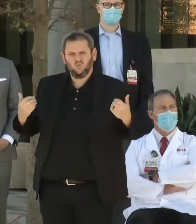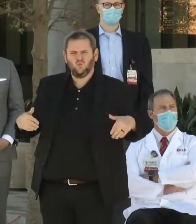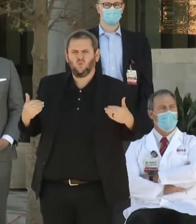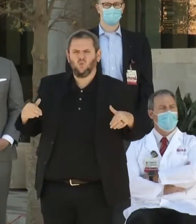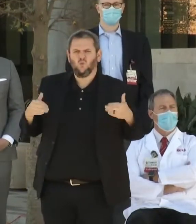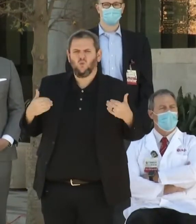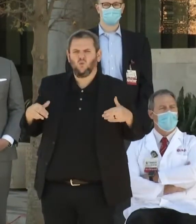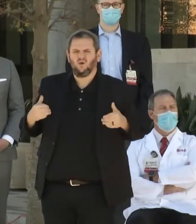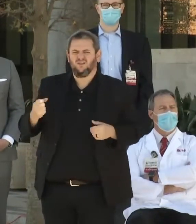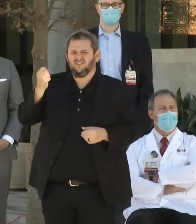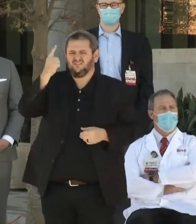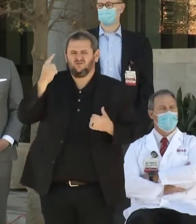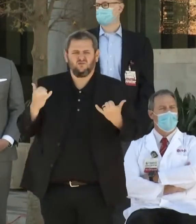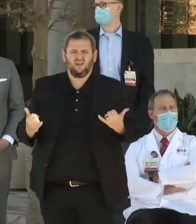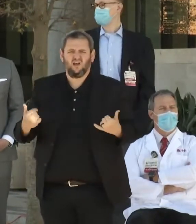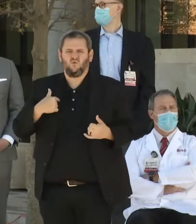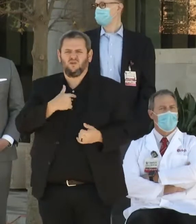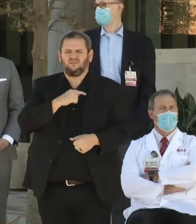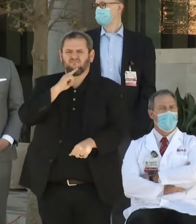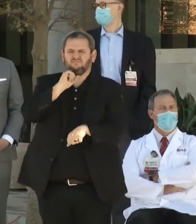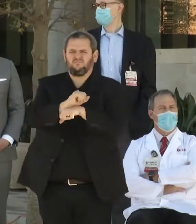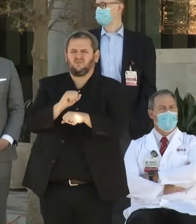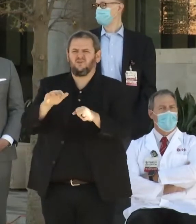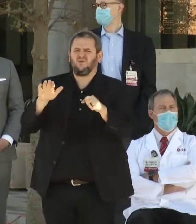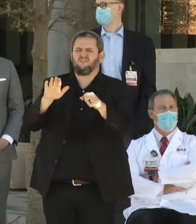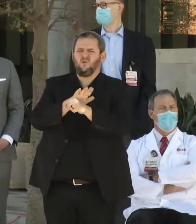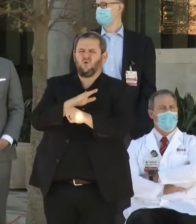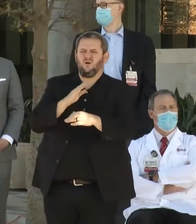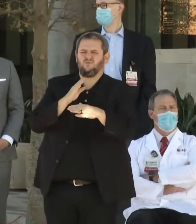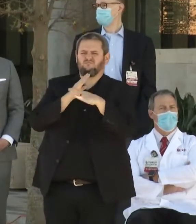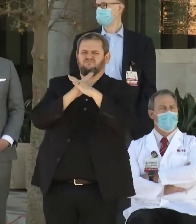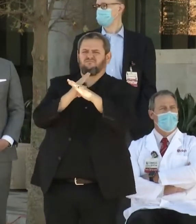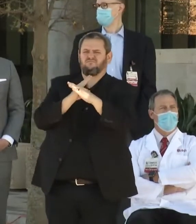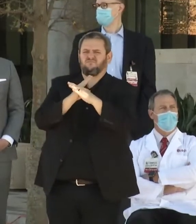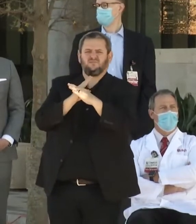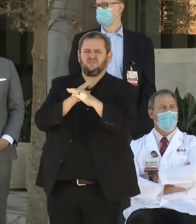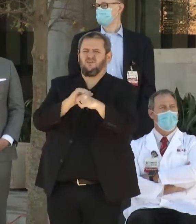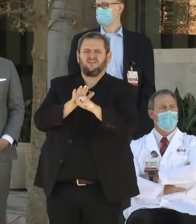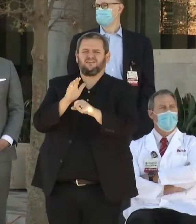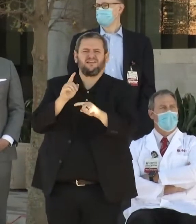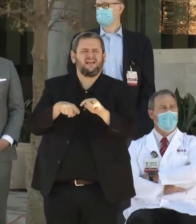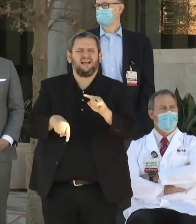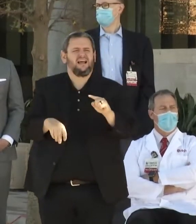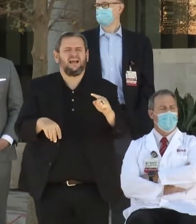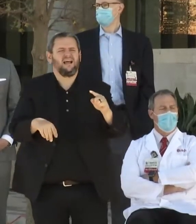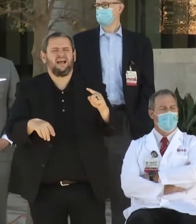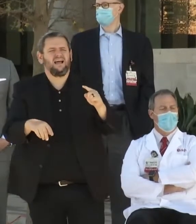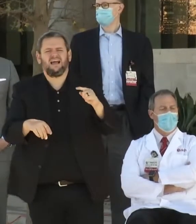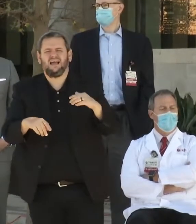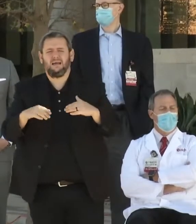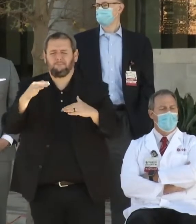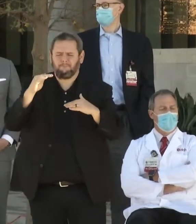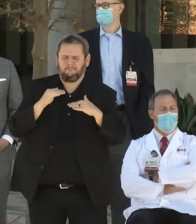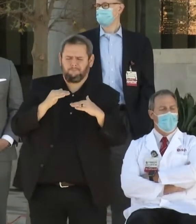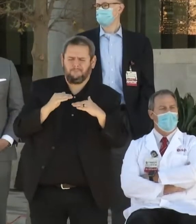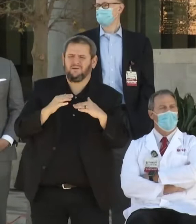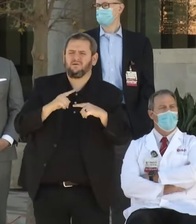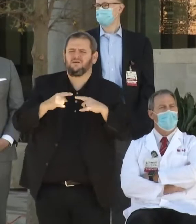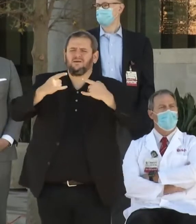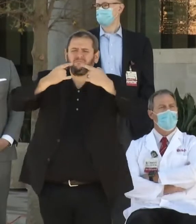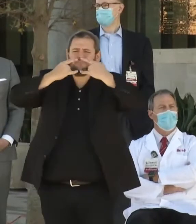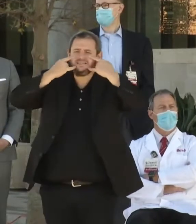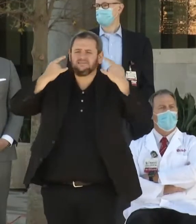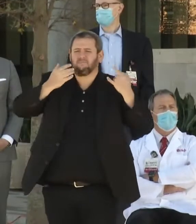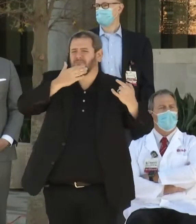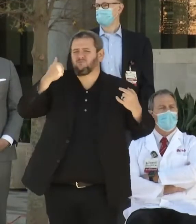best chance to get control of this virus. As we move into the winter months, we will continue to see a growing number of